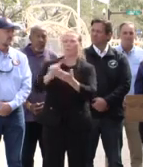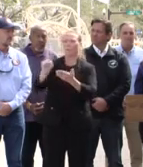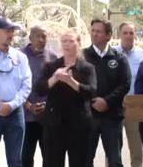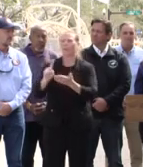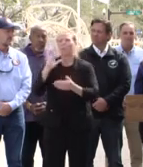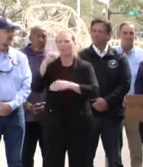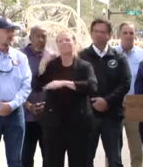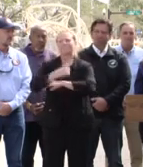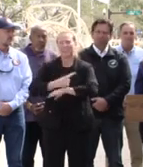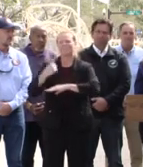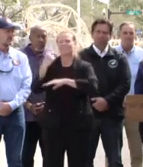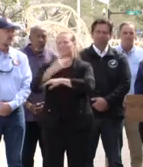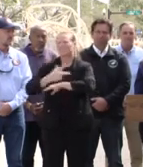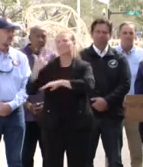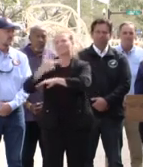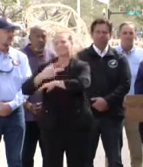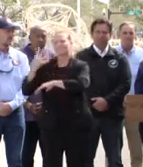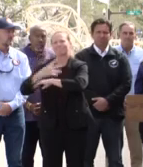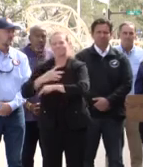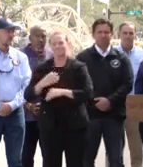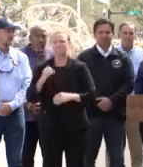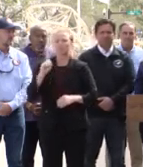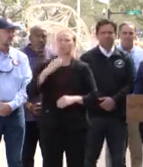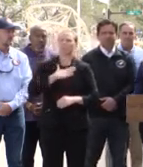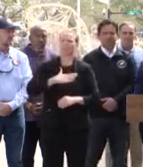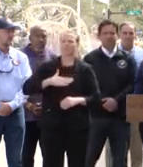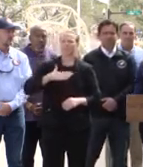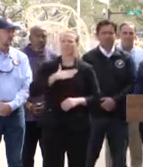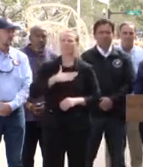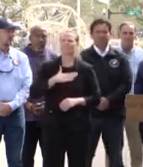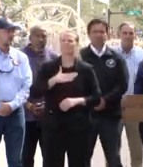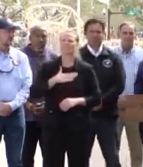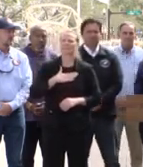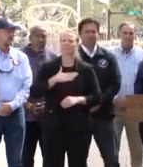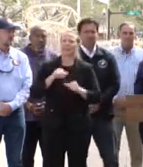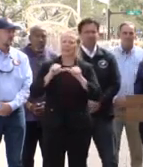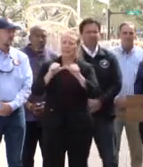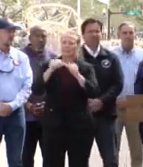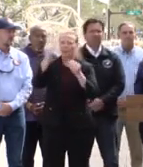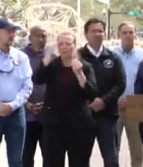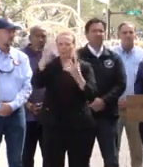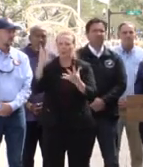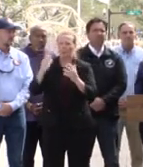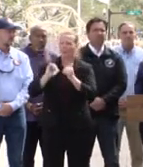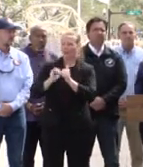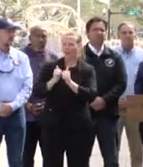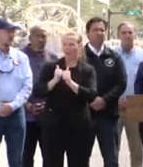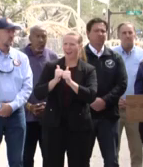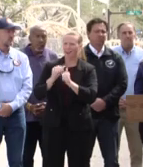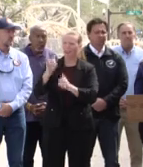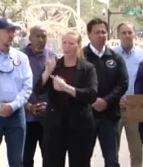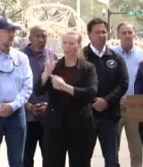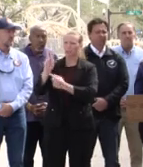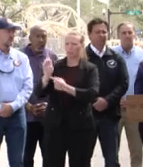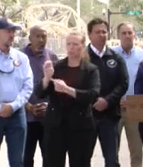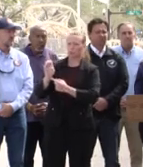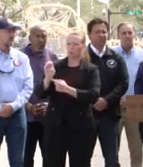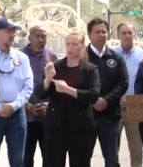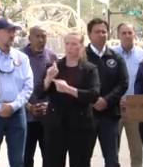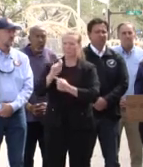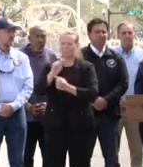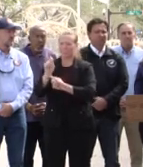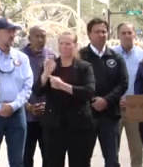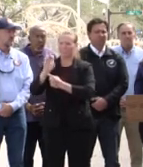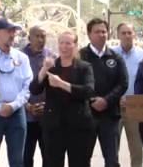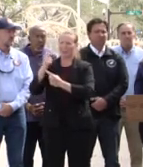days. So please keep informed by visiting duke-energy.com. If you're signed